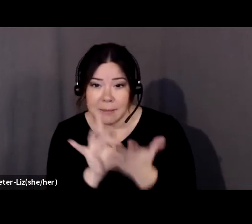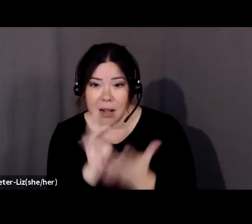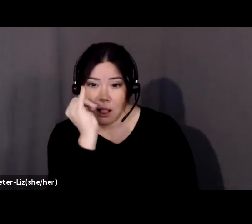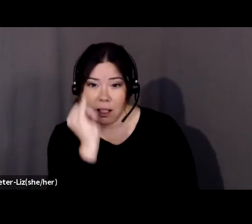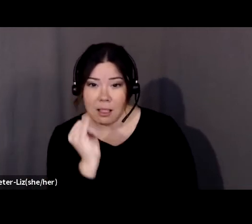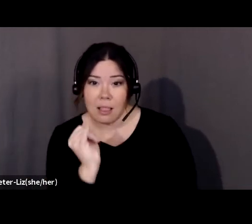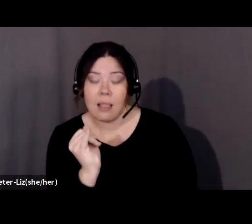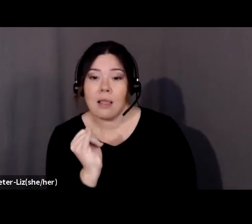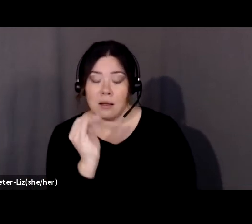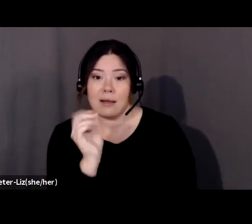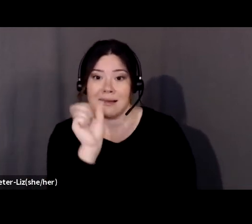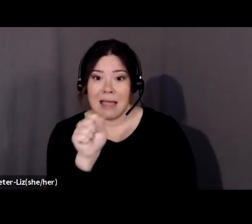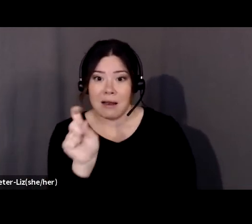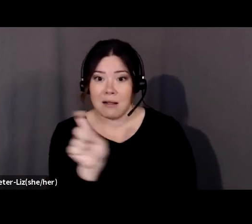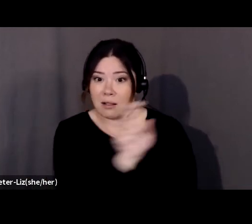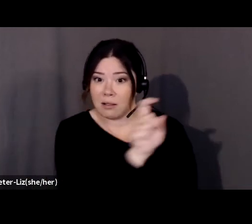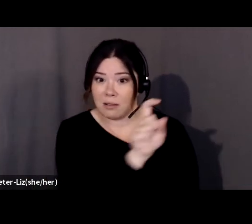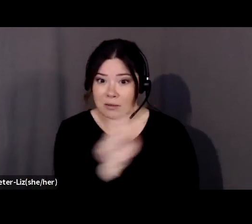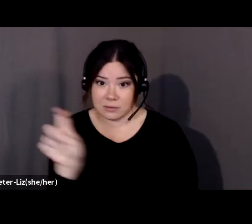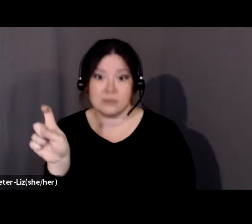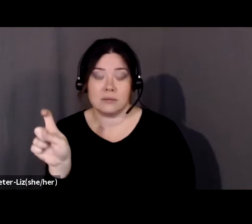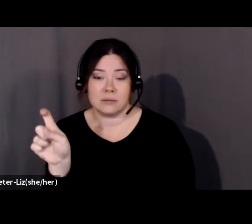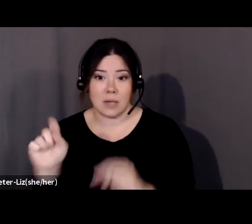to make the screen either larger or smaller.